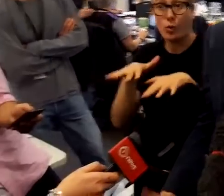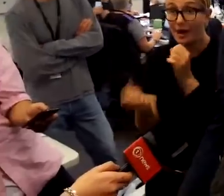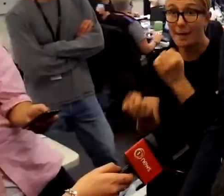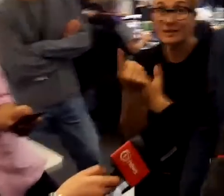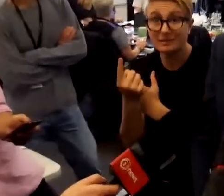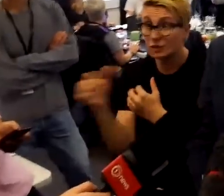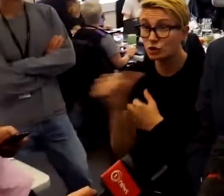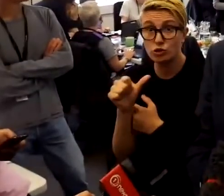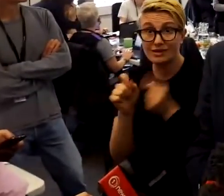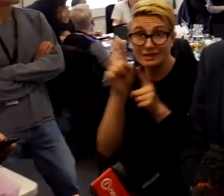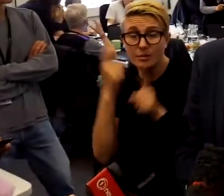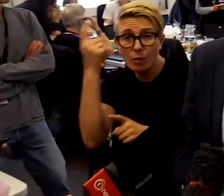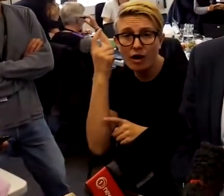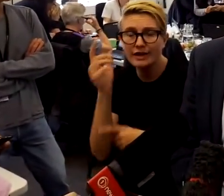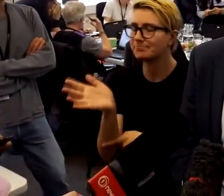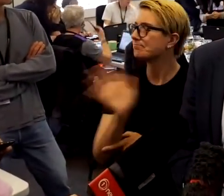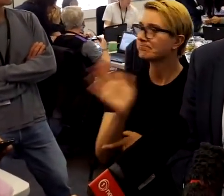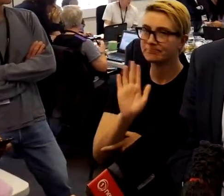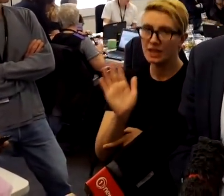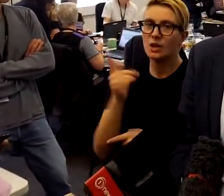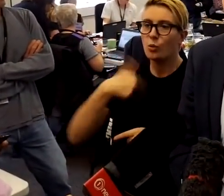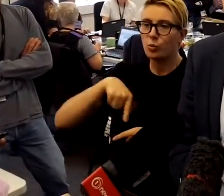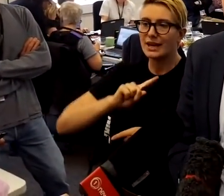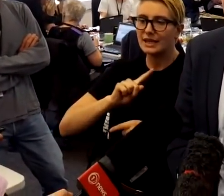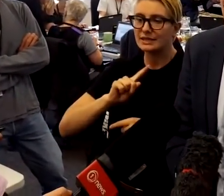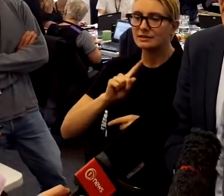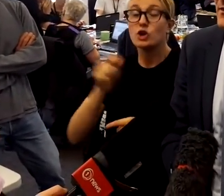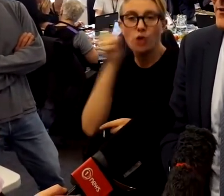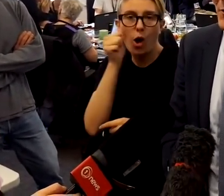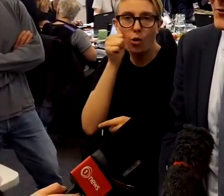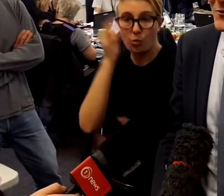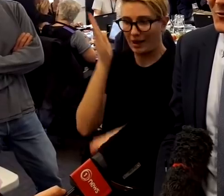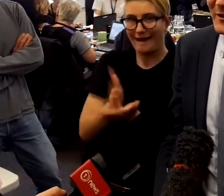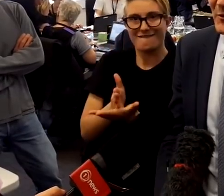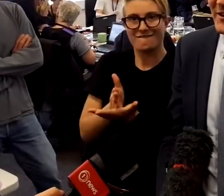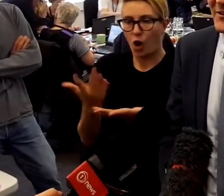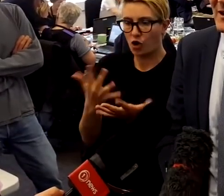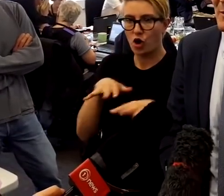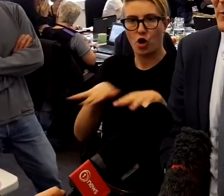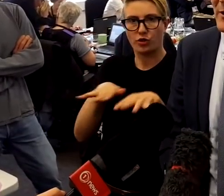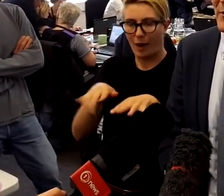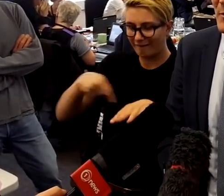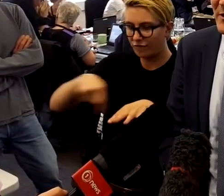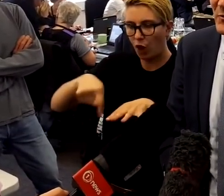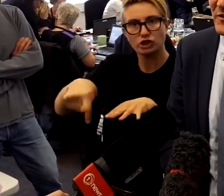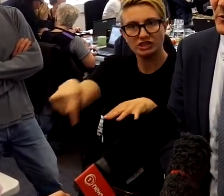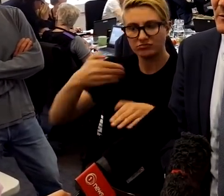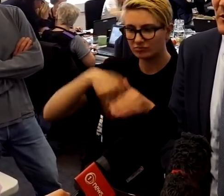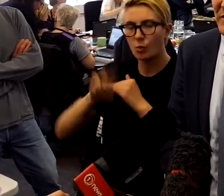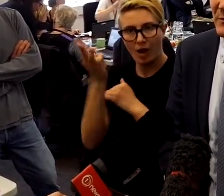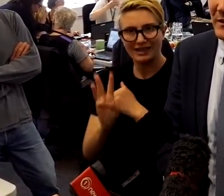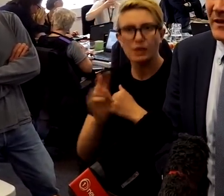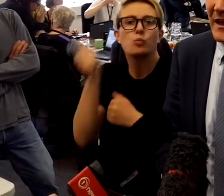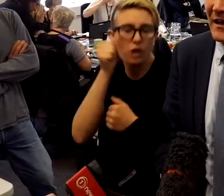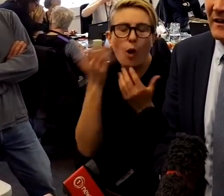prepared for any event that could happen in Wellington. We know that we live on a fault line in Wellington. That's not news to anybody, but we know that the biggest risk to